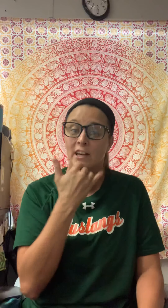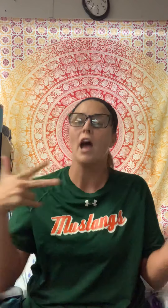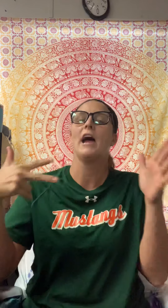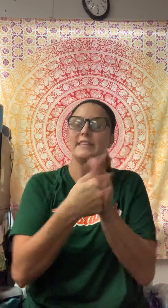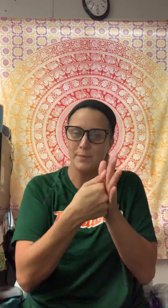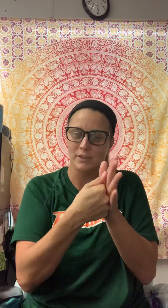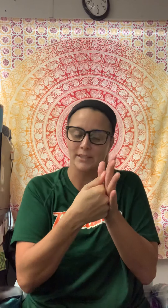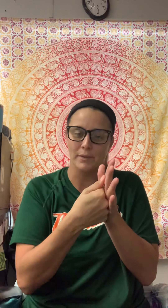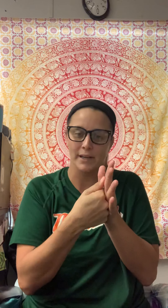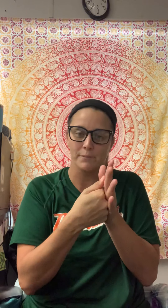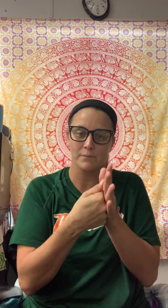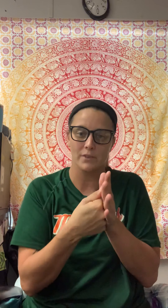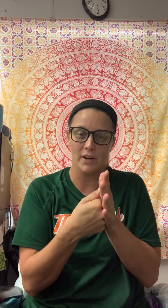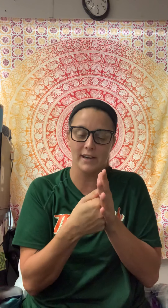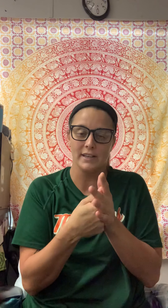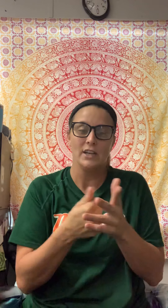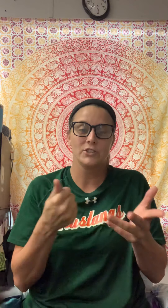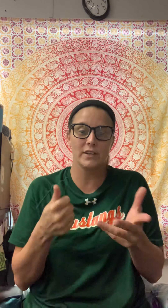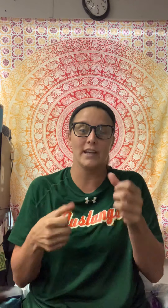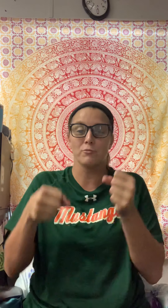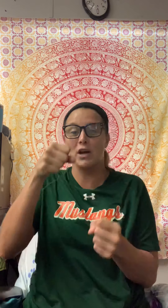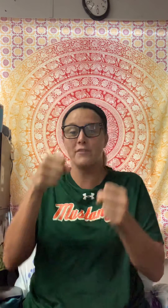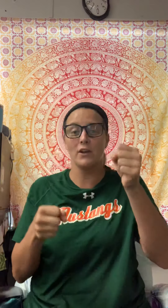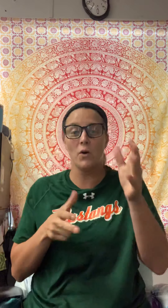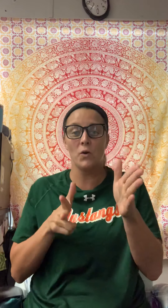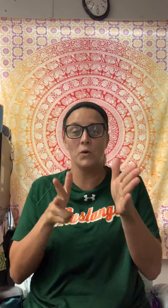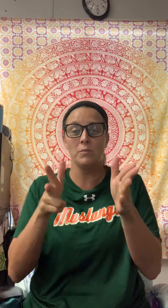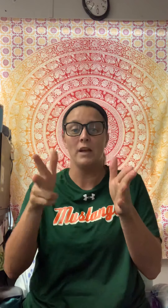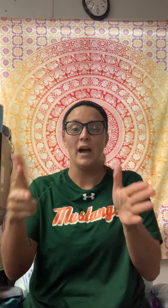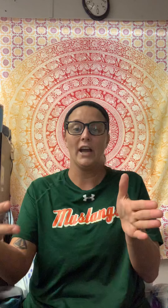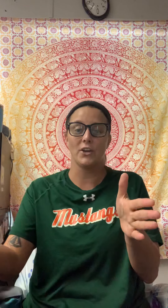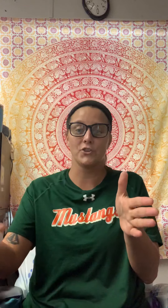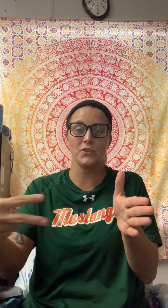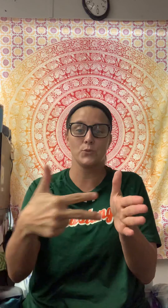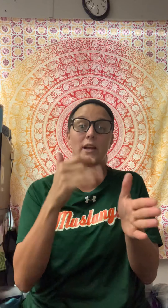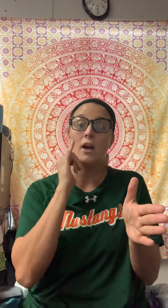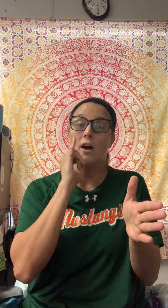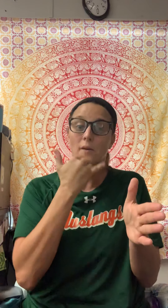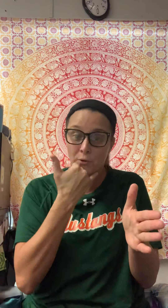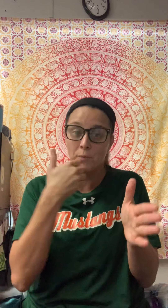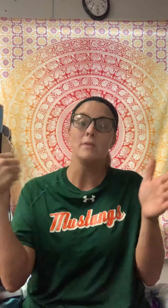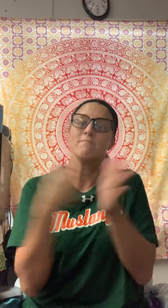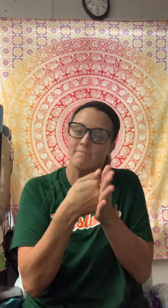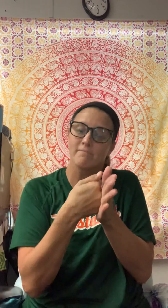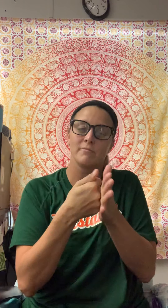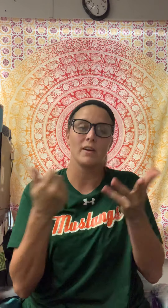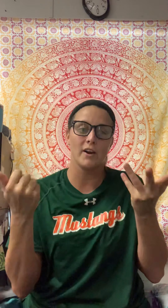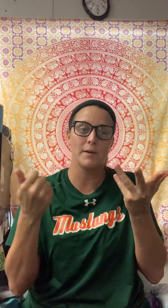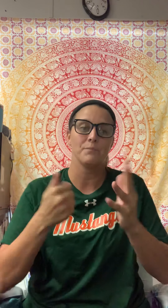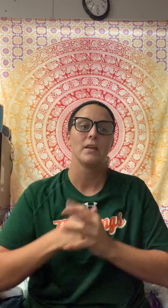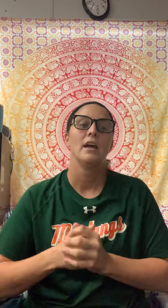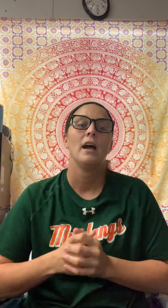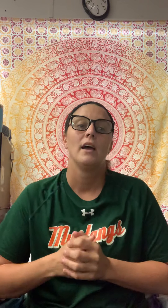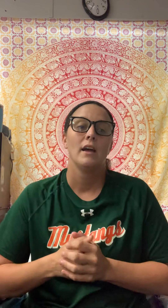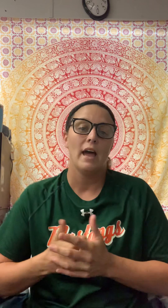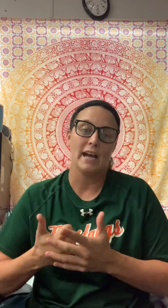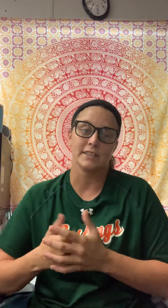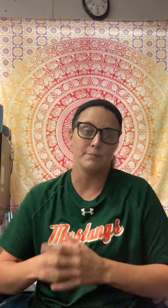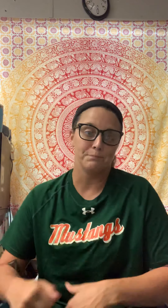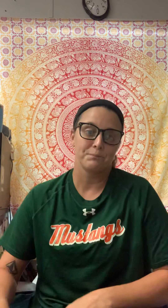I T-boned somebody. All right, so again, I'm driving home, I got to turn this way, boom. All right, accident.